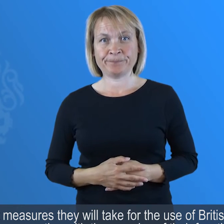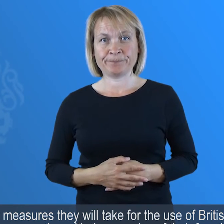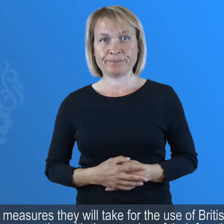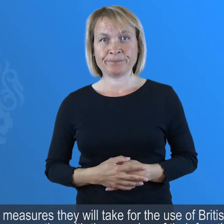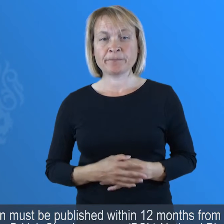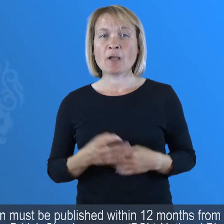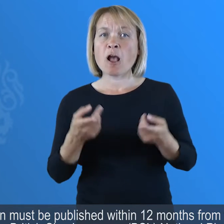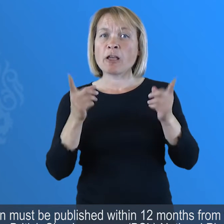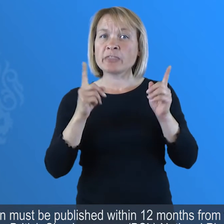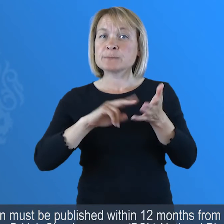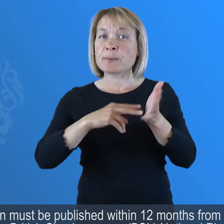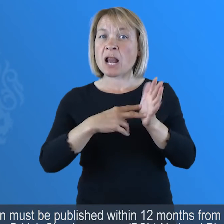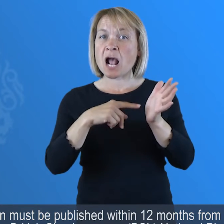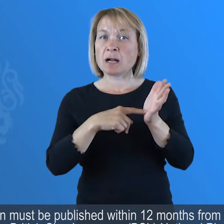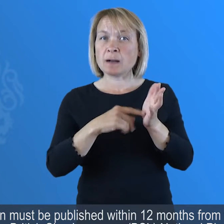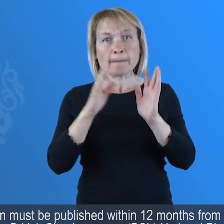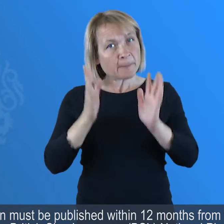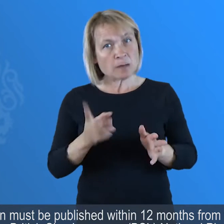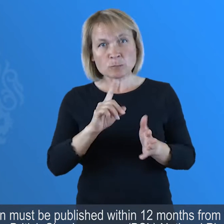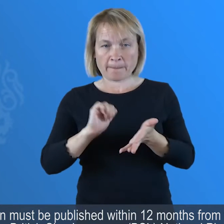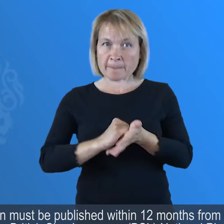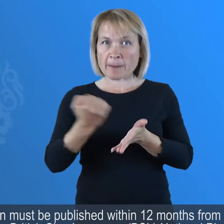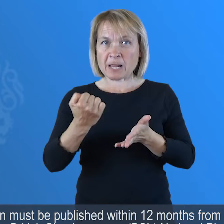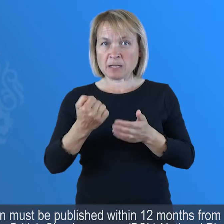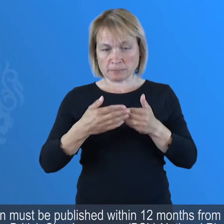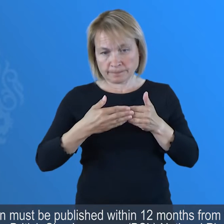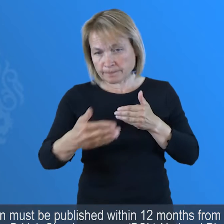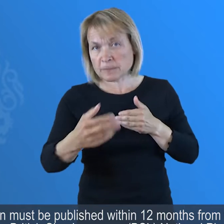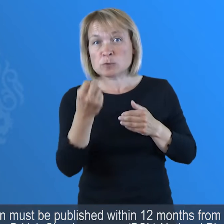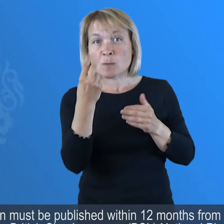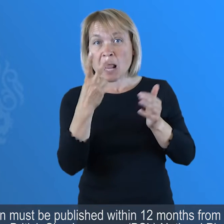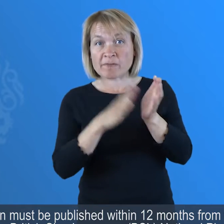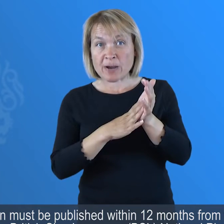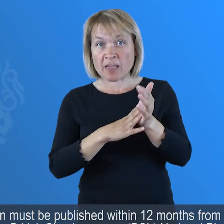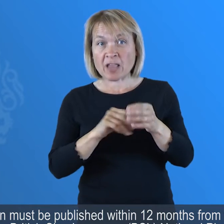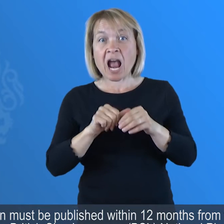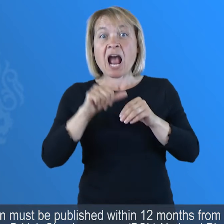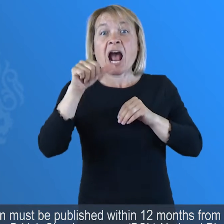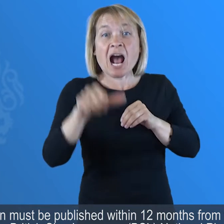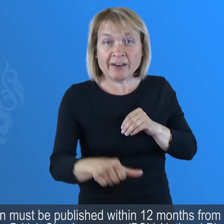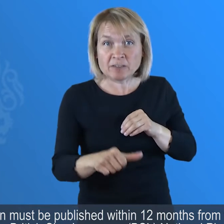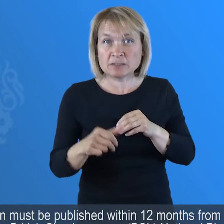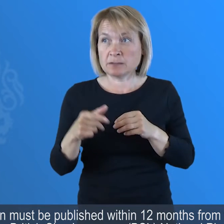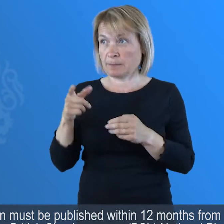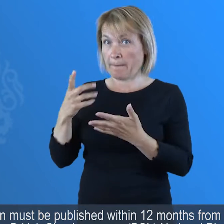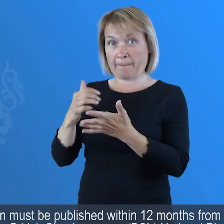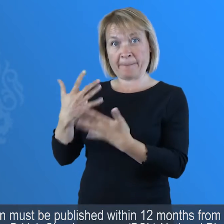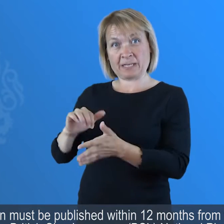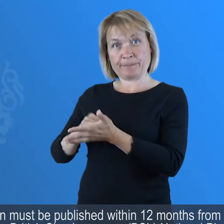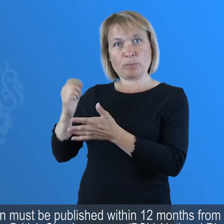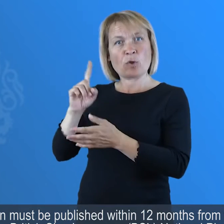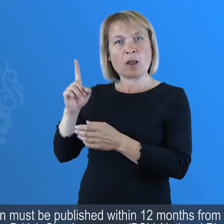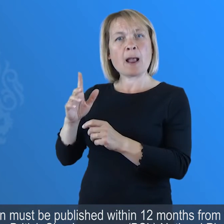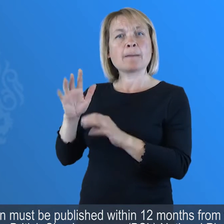their functions. The authority plan must be published within 12 months from the publication of the British Sign